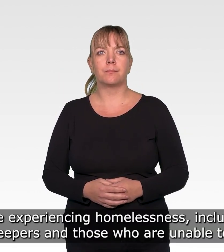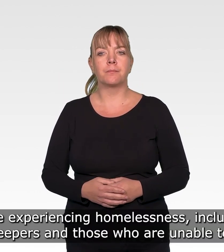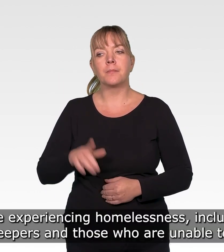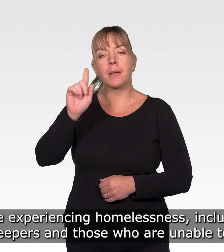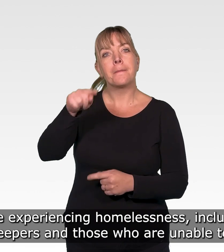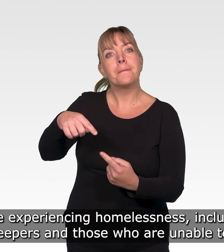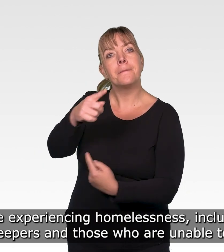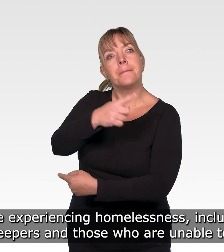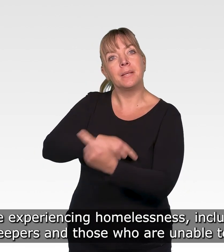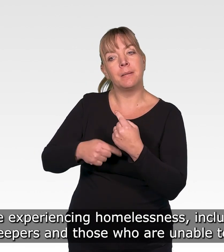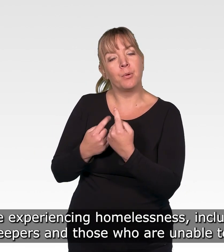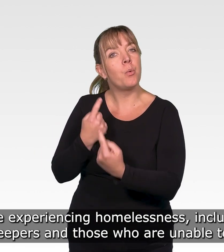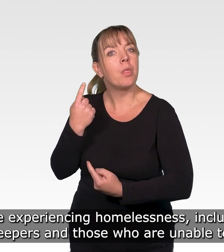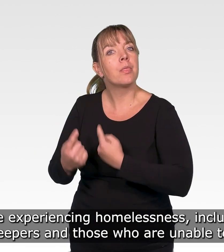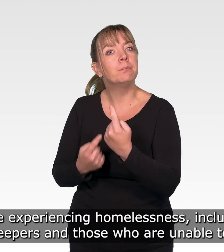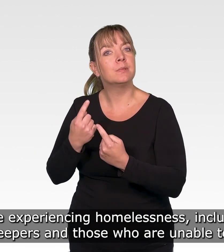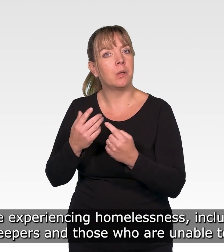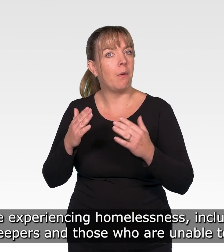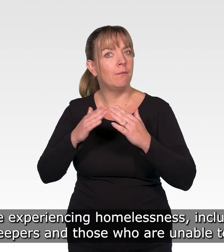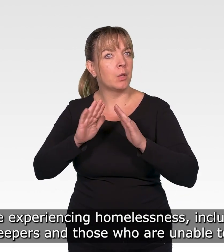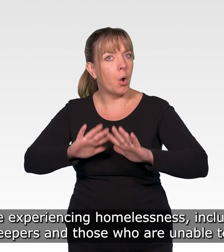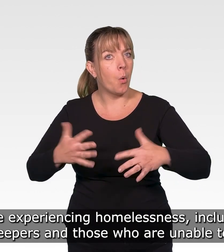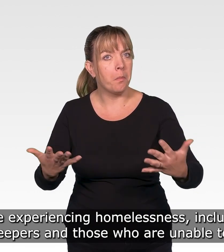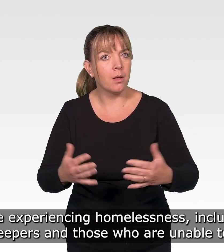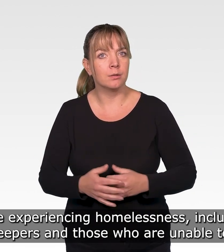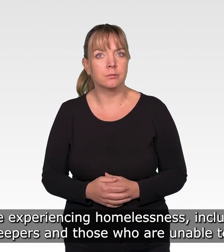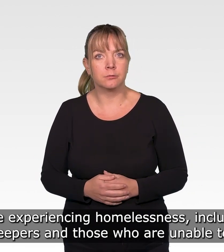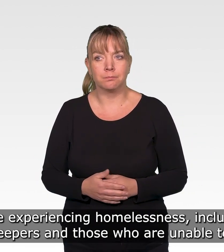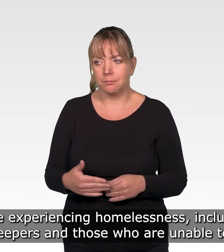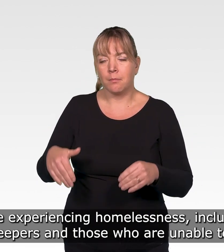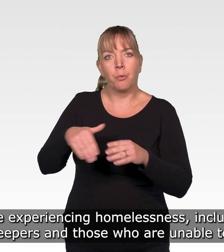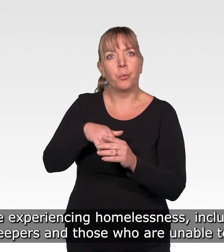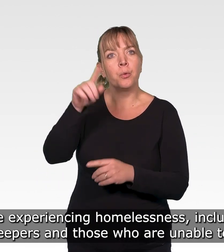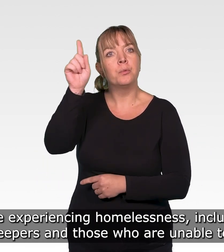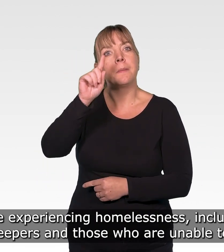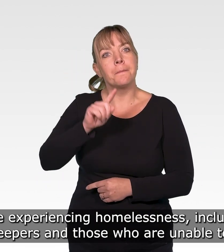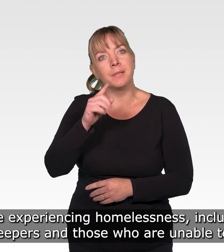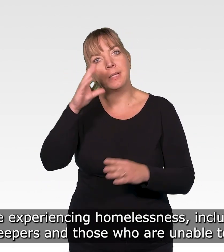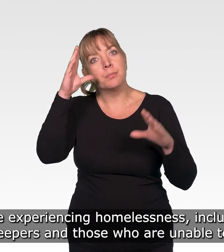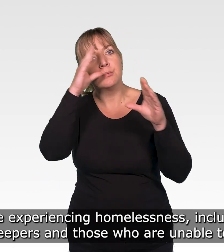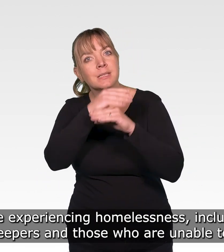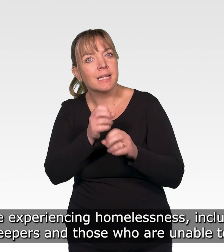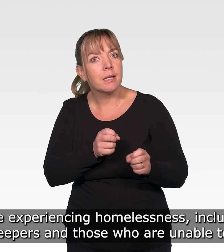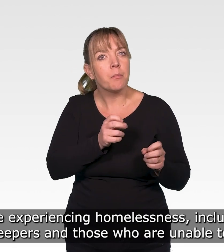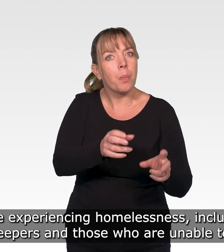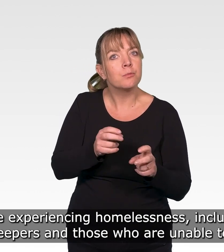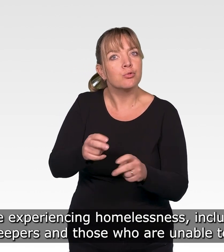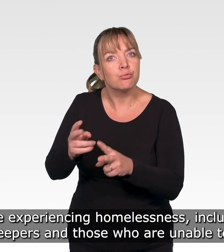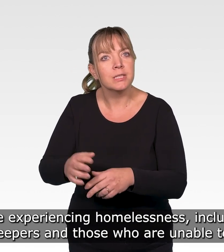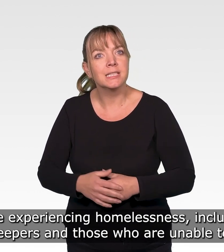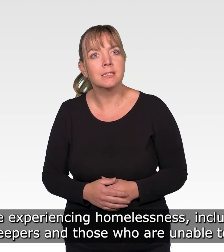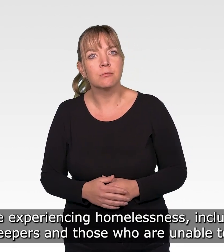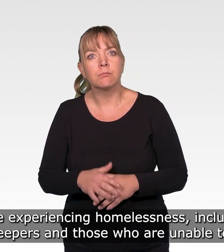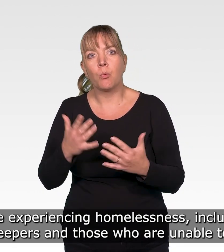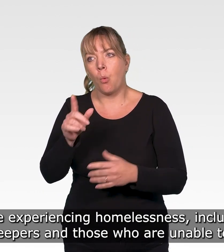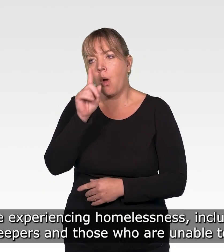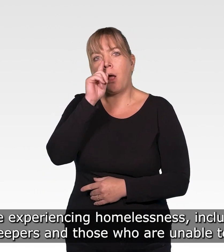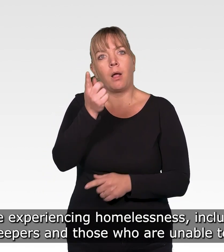People experiencing homelessness, including rough sleepers and those who are unable to make adaptations to their living accommodations, such as